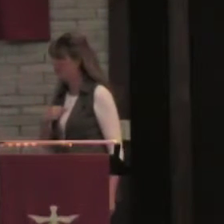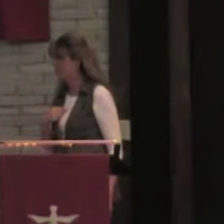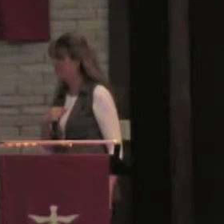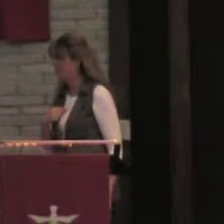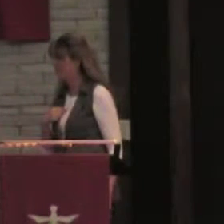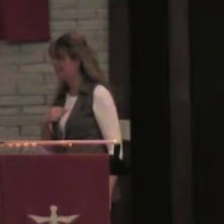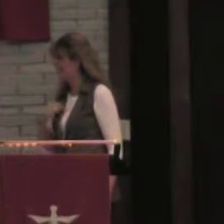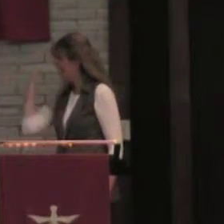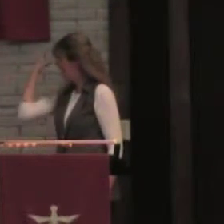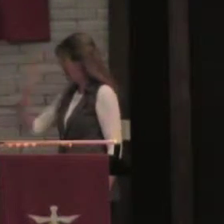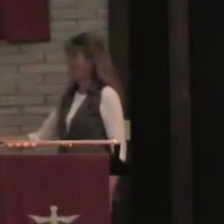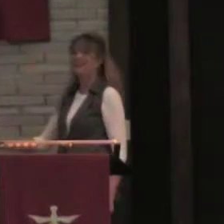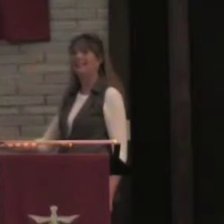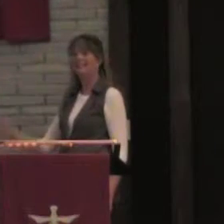that nothing is too hard for me.